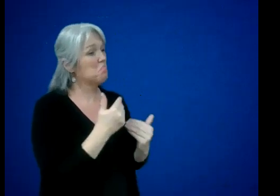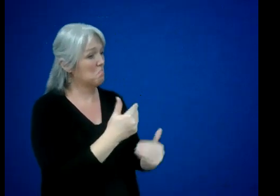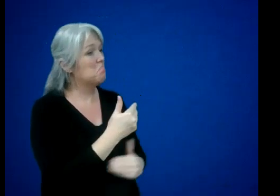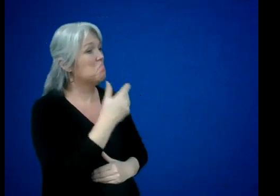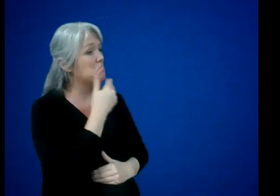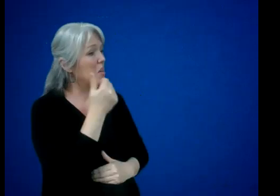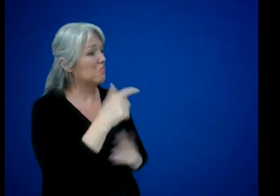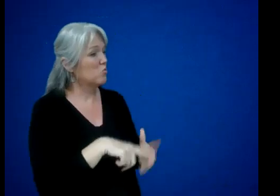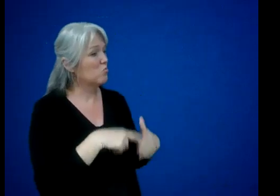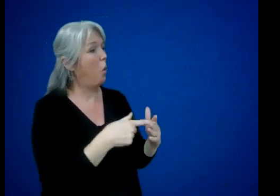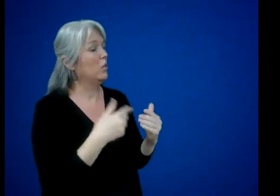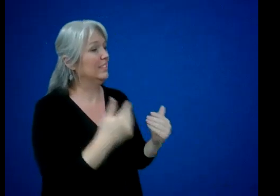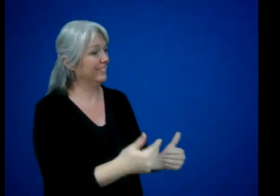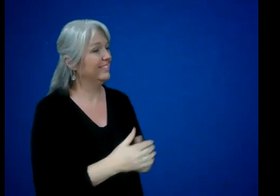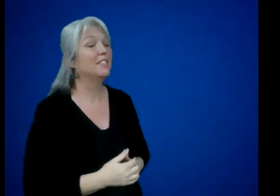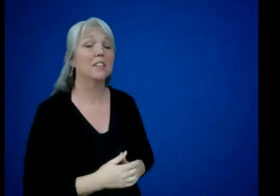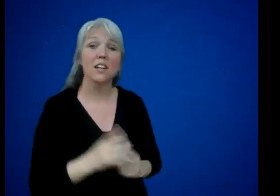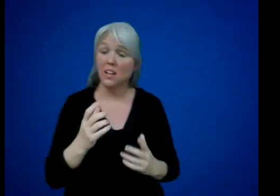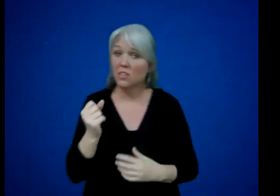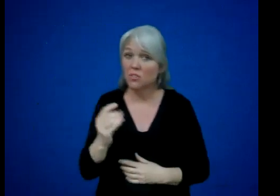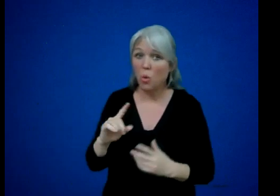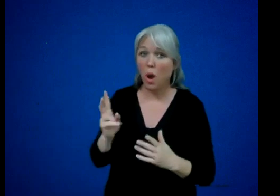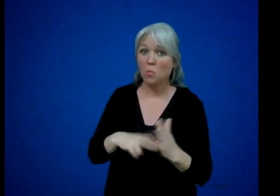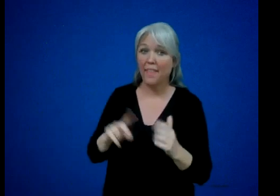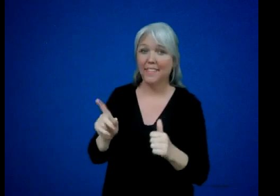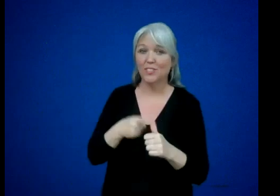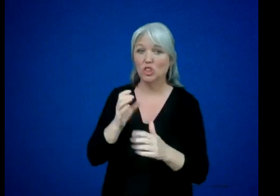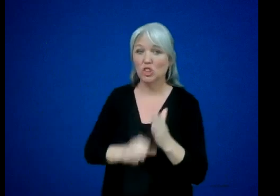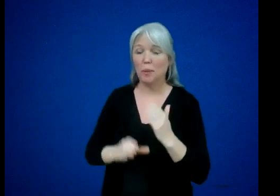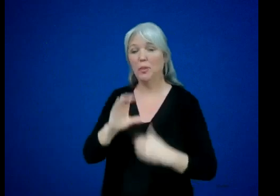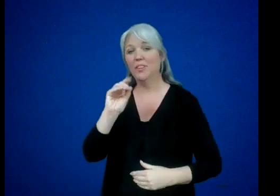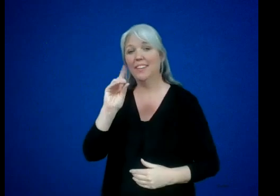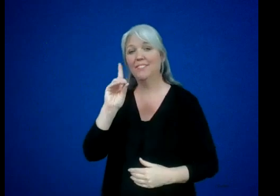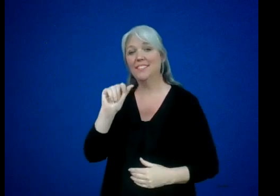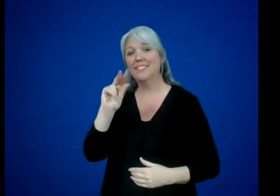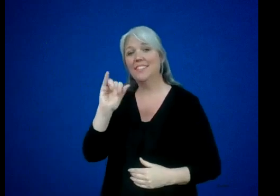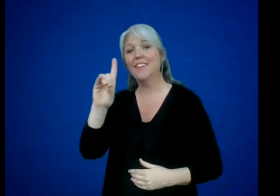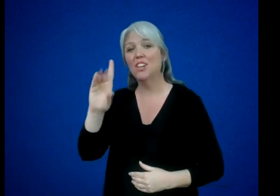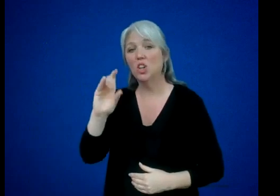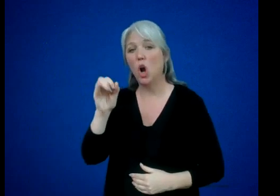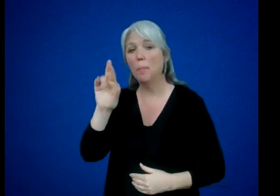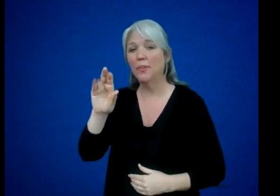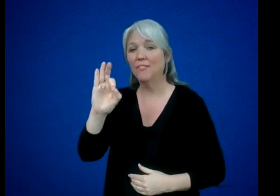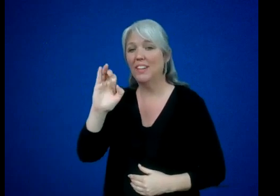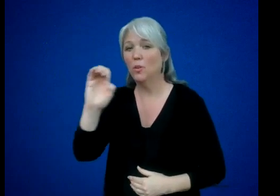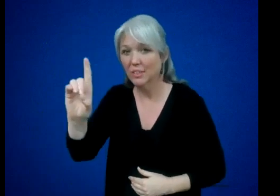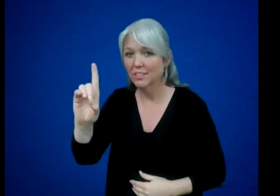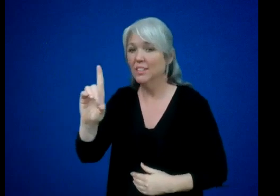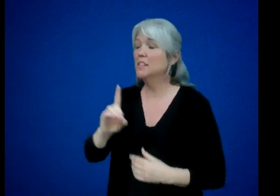then." And so I read the first chapter of David Copperfield out loud to Gloria Dump. I read it